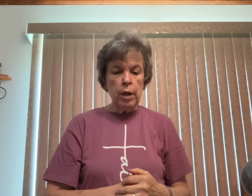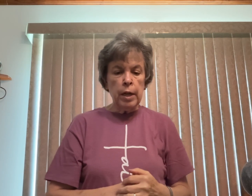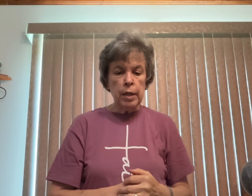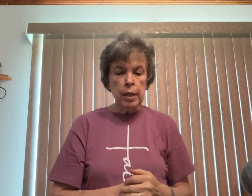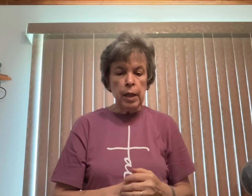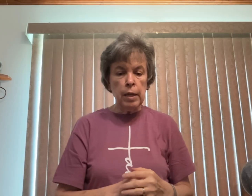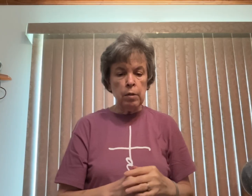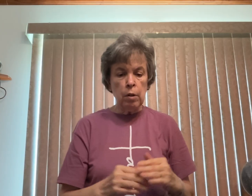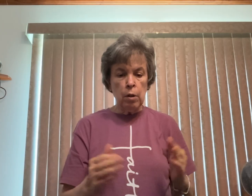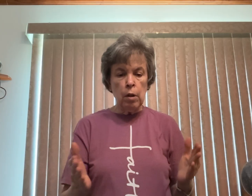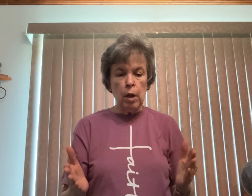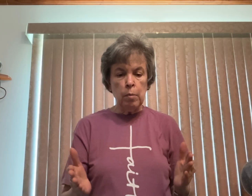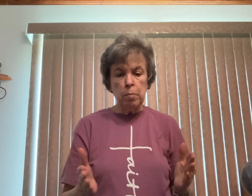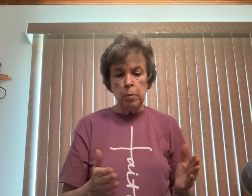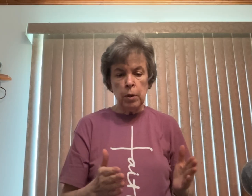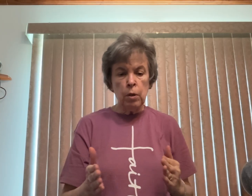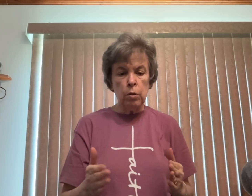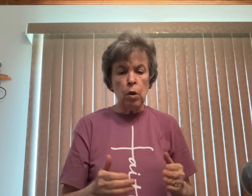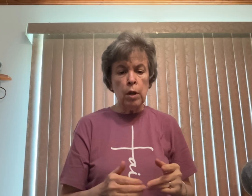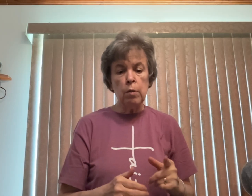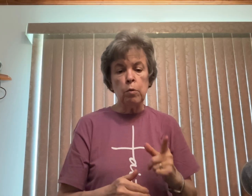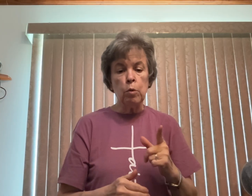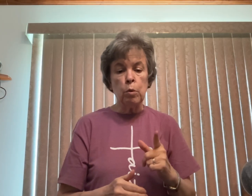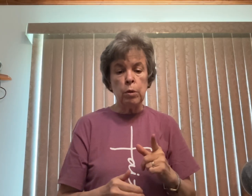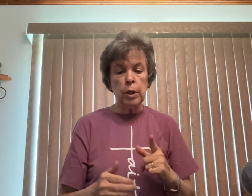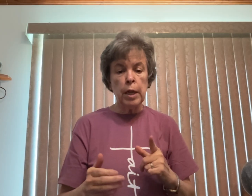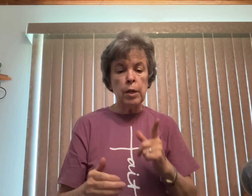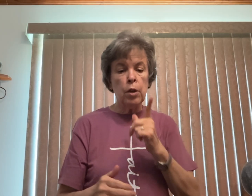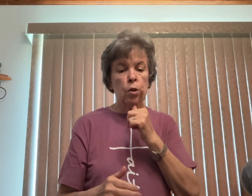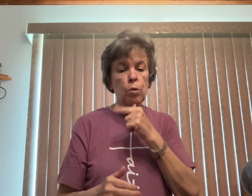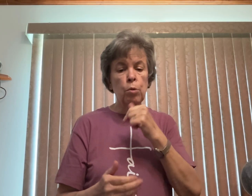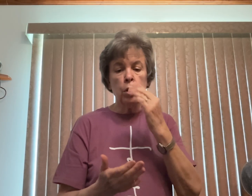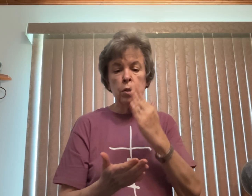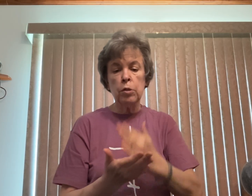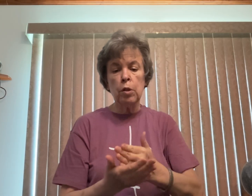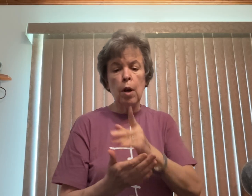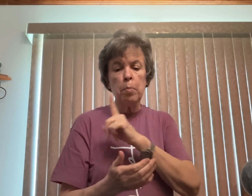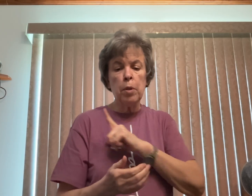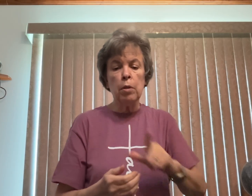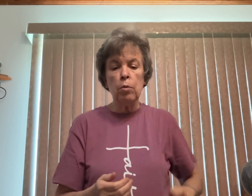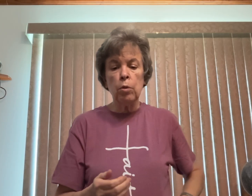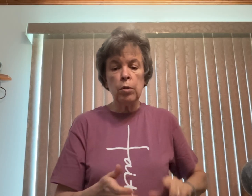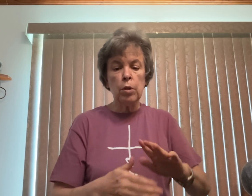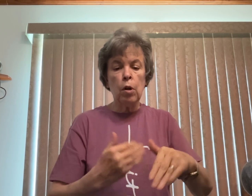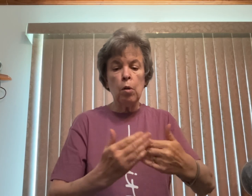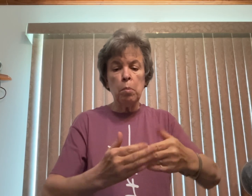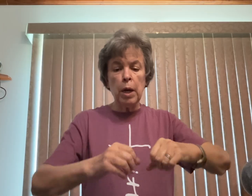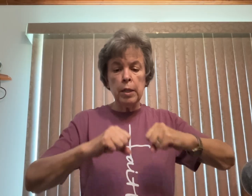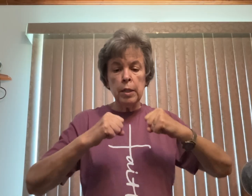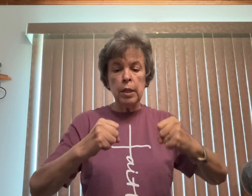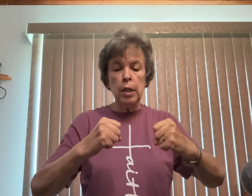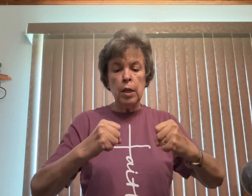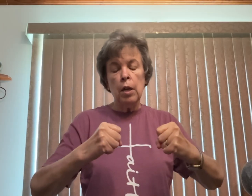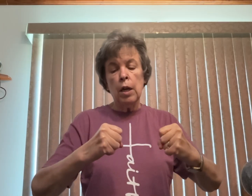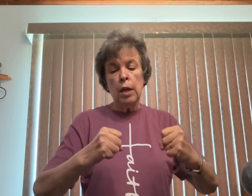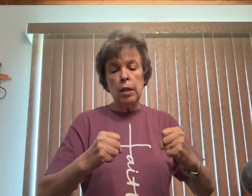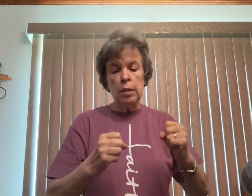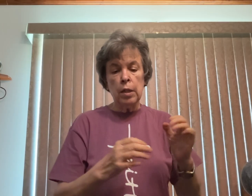Okay, and then it goes on, it will say, who can stop the Lord Almighty? And it does